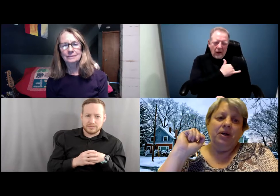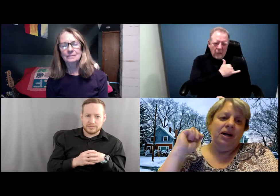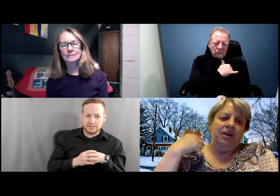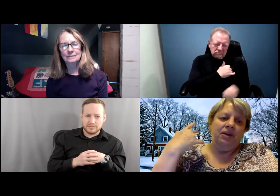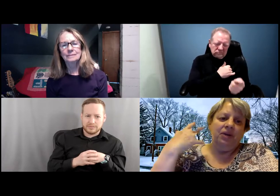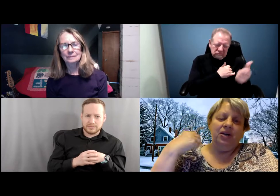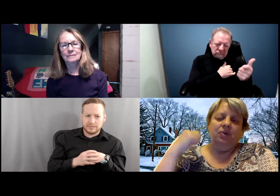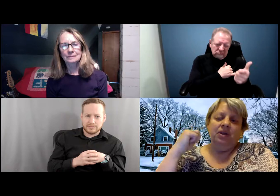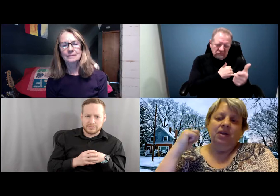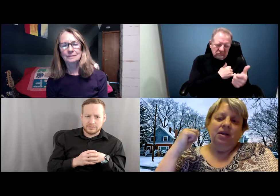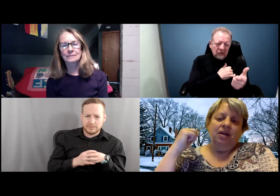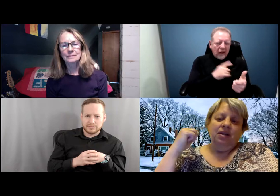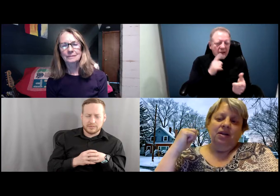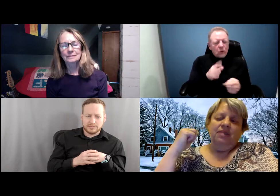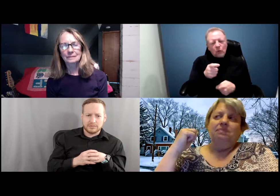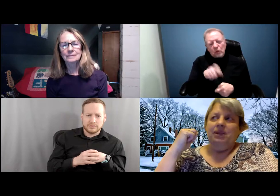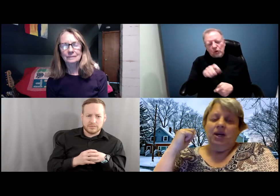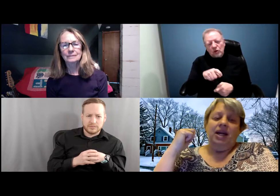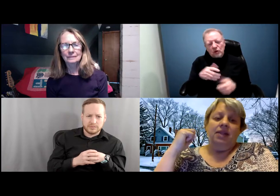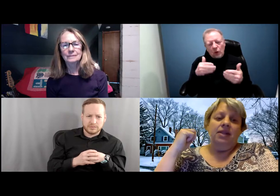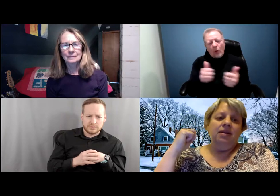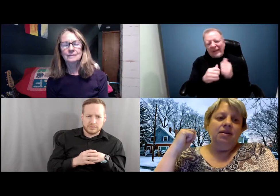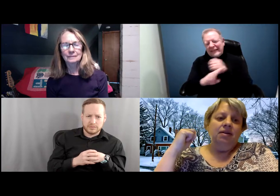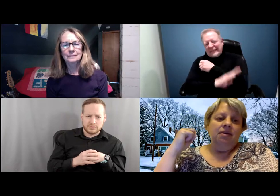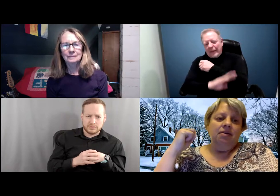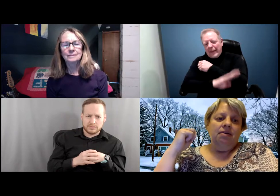Kippur. I think that we go with September 8th